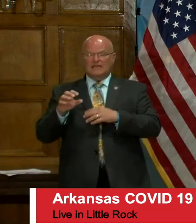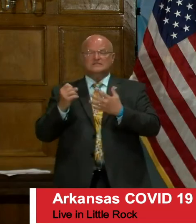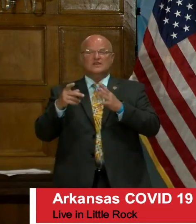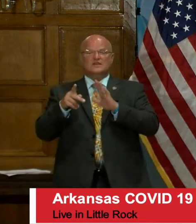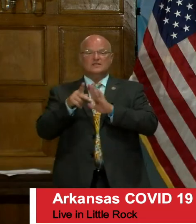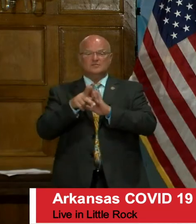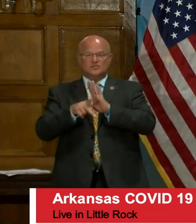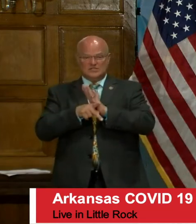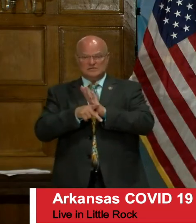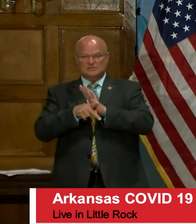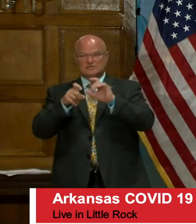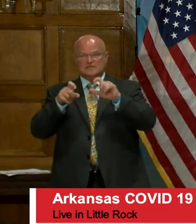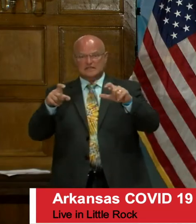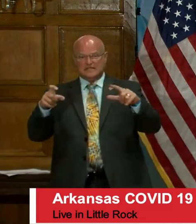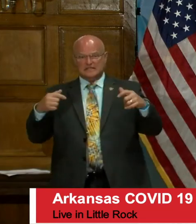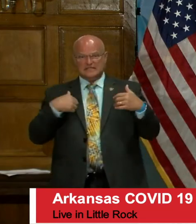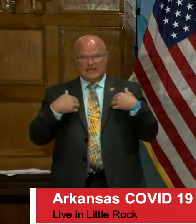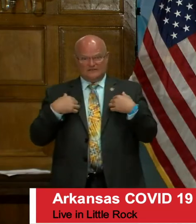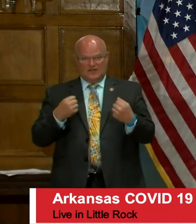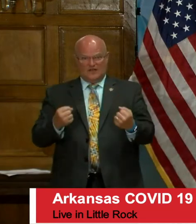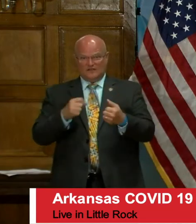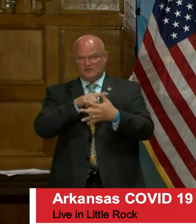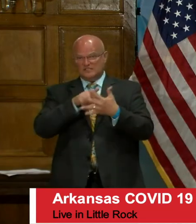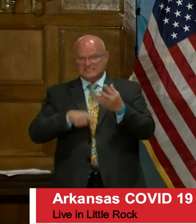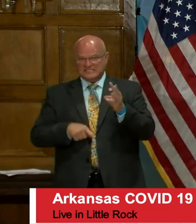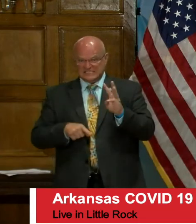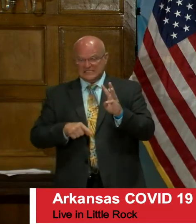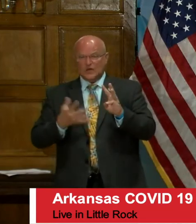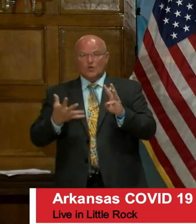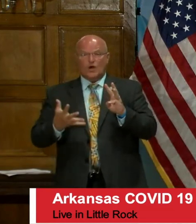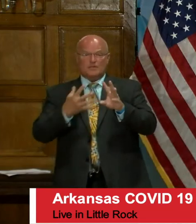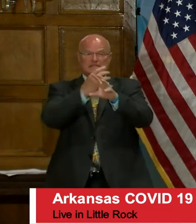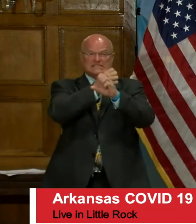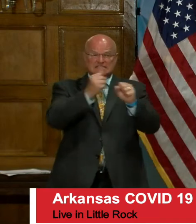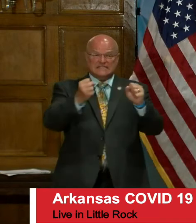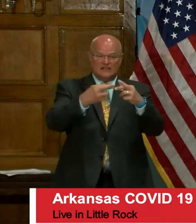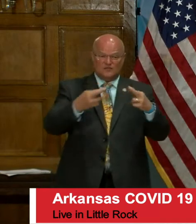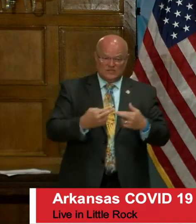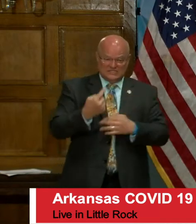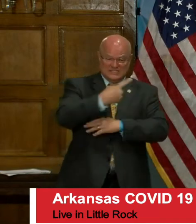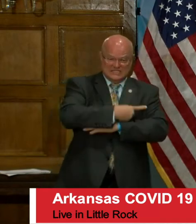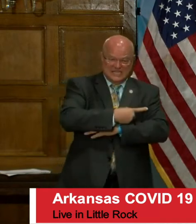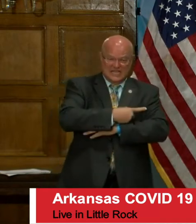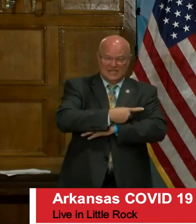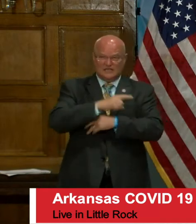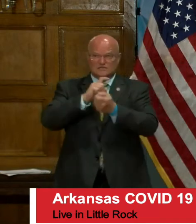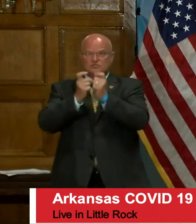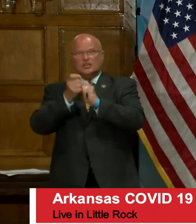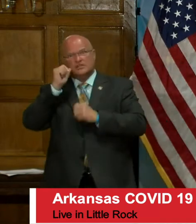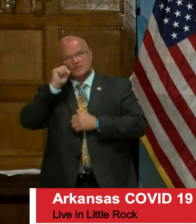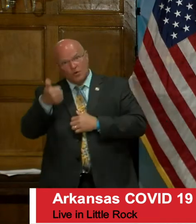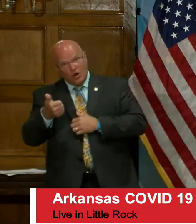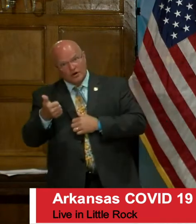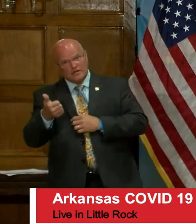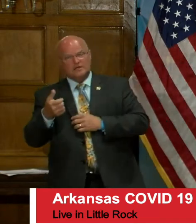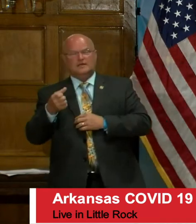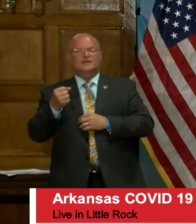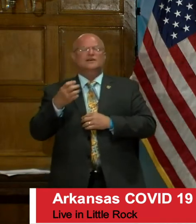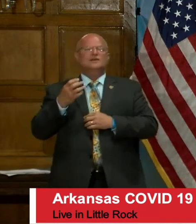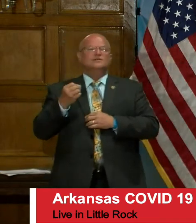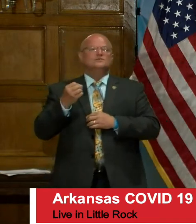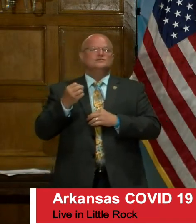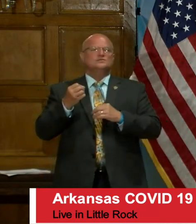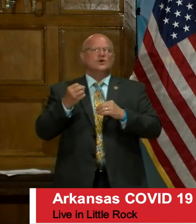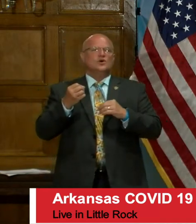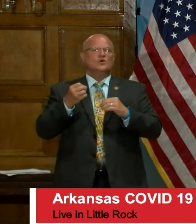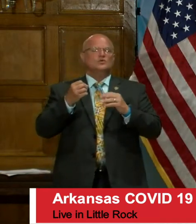and things that I have confidence in, is that what might be a safe region today might not be tomorrow. And